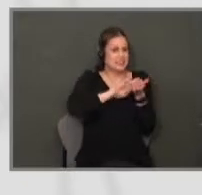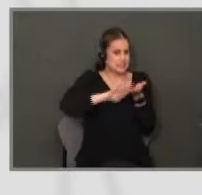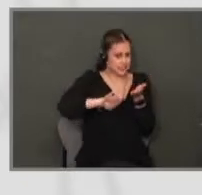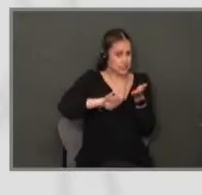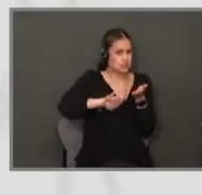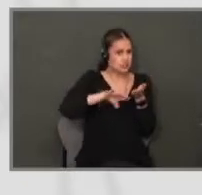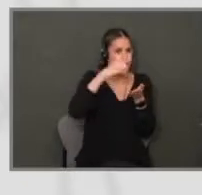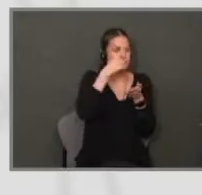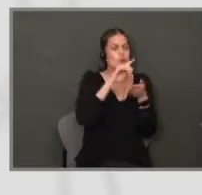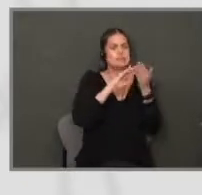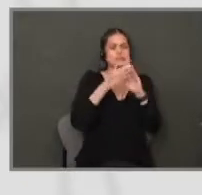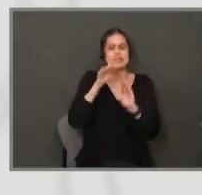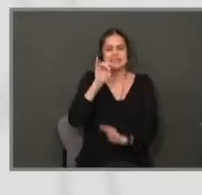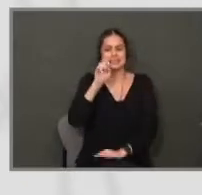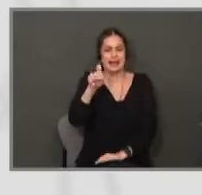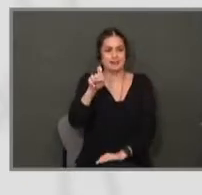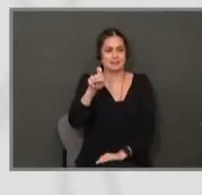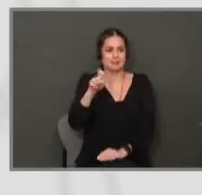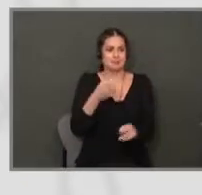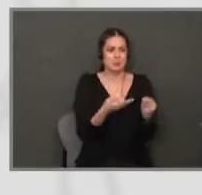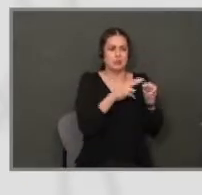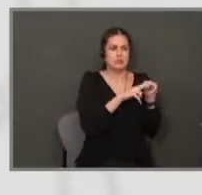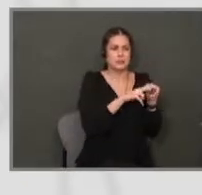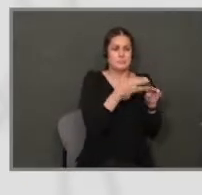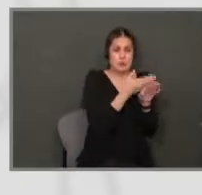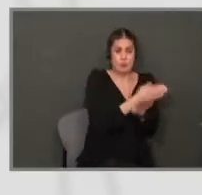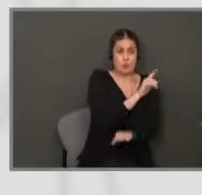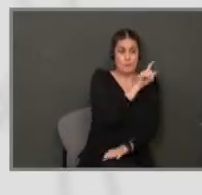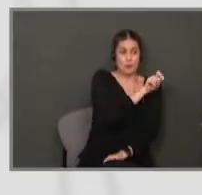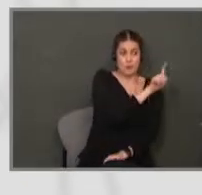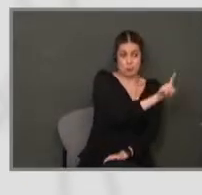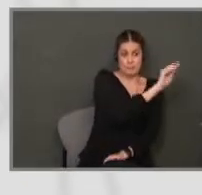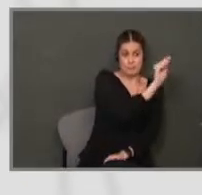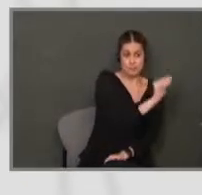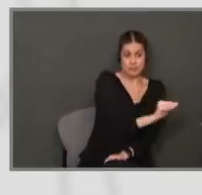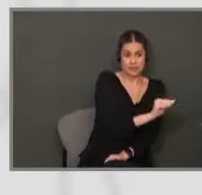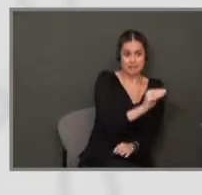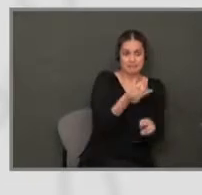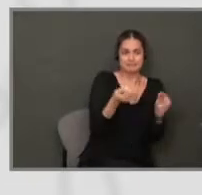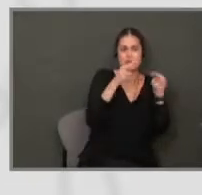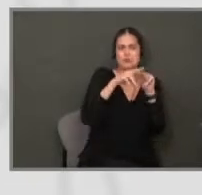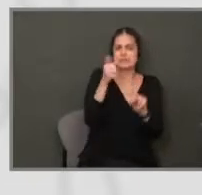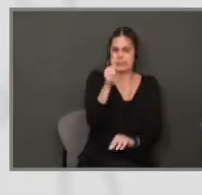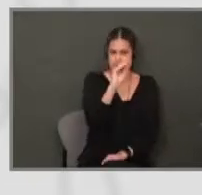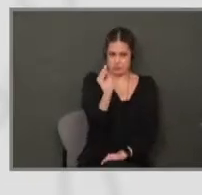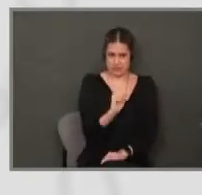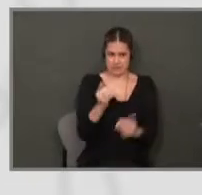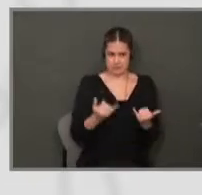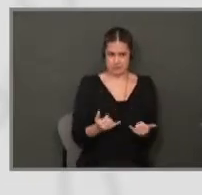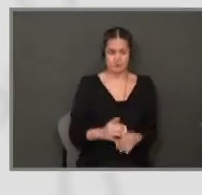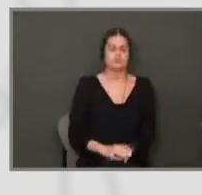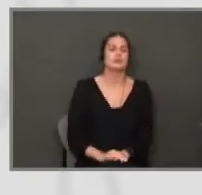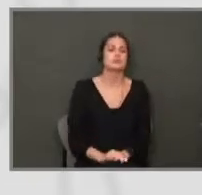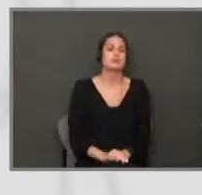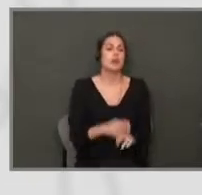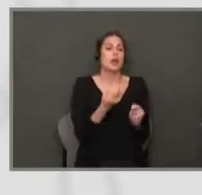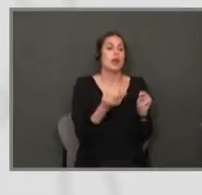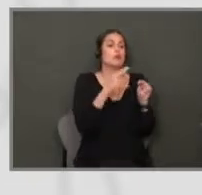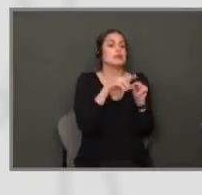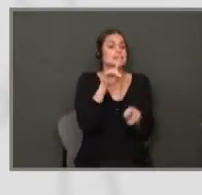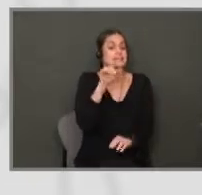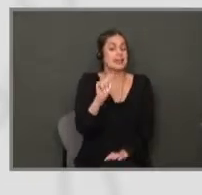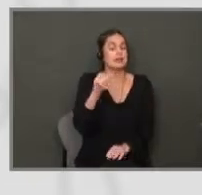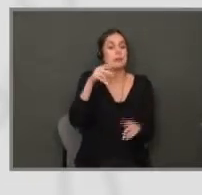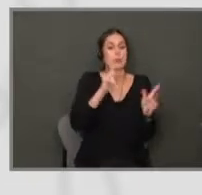city taxes from 0.1% value of your homestead to 10%. They increased the